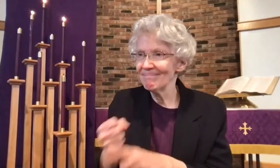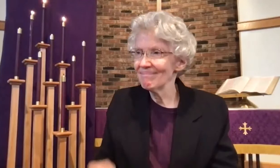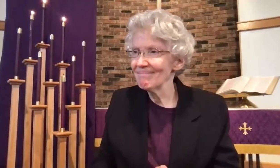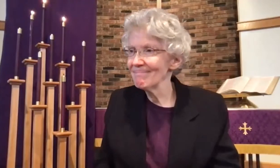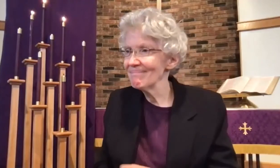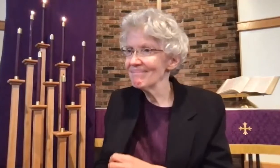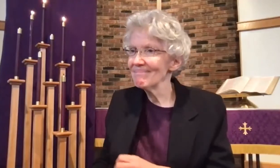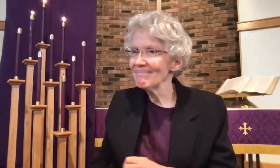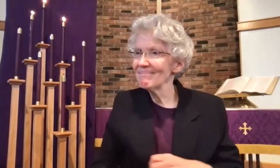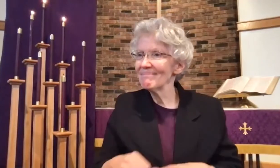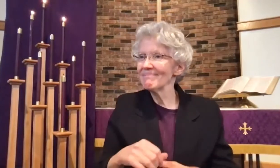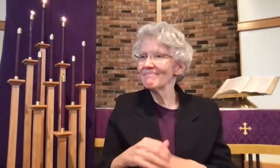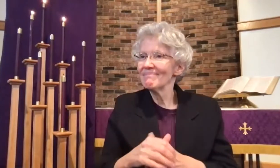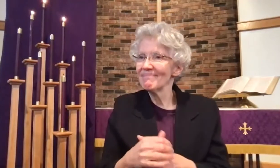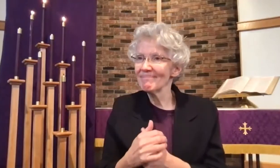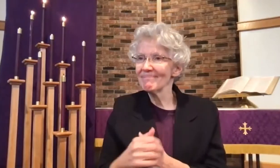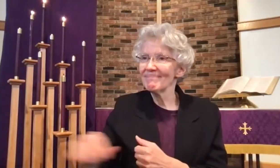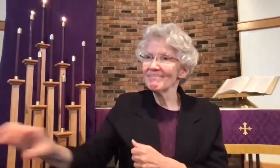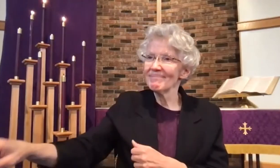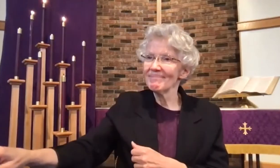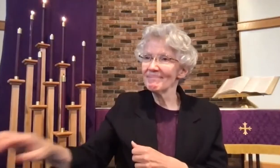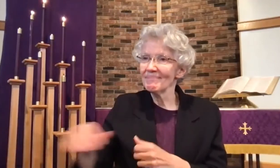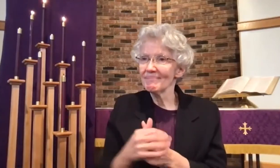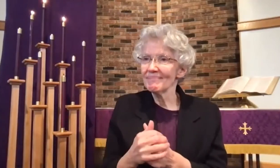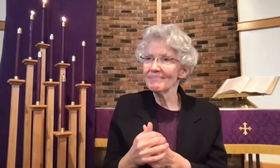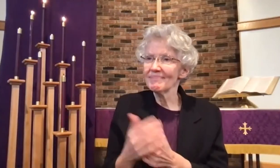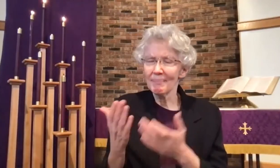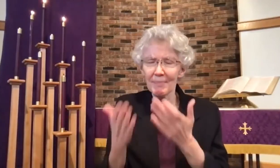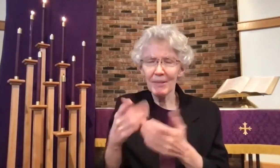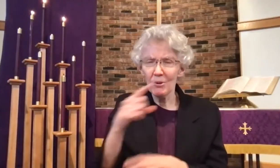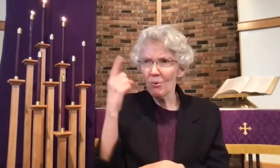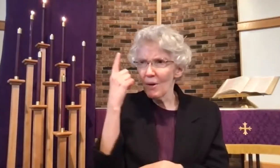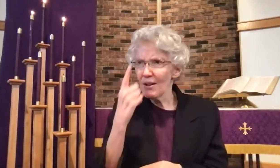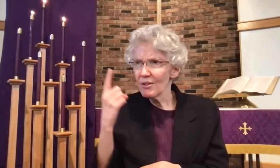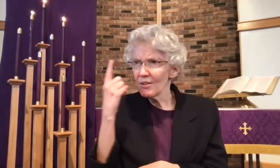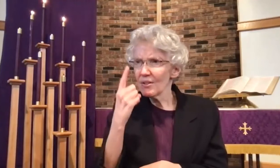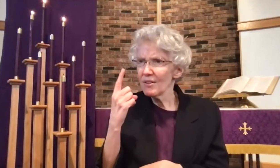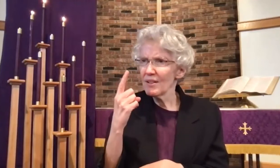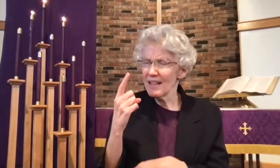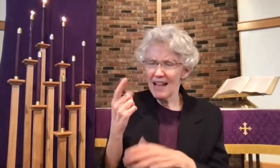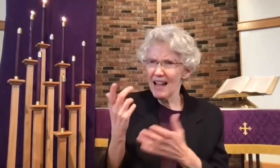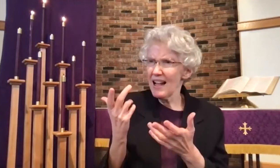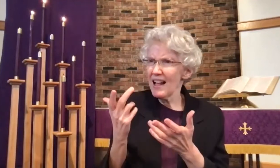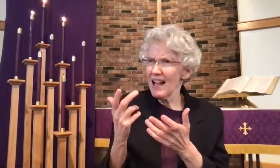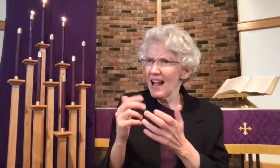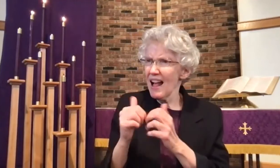So having a direct experience can drive the learning process.